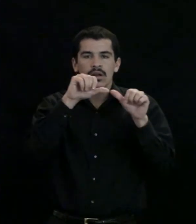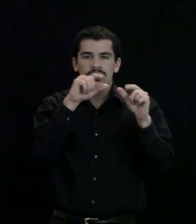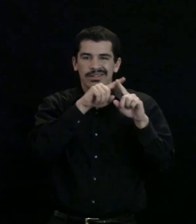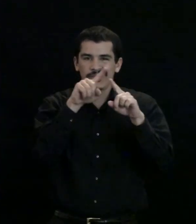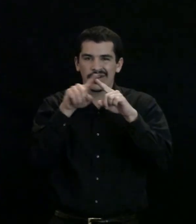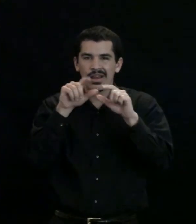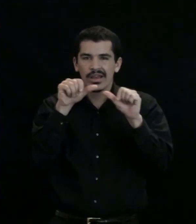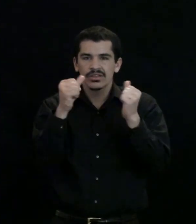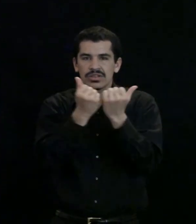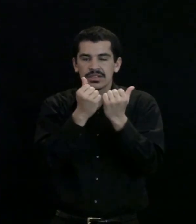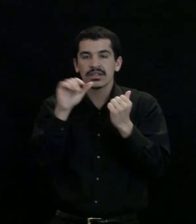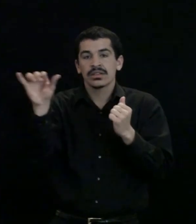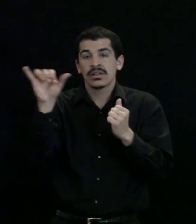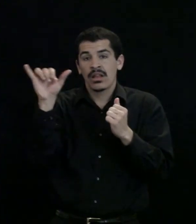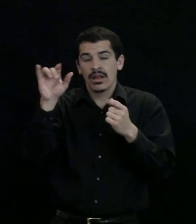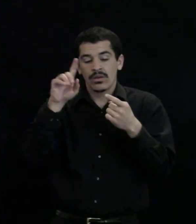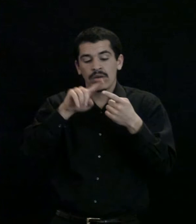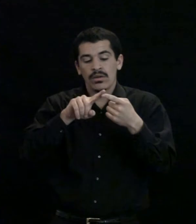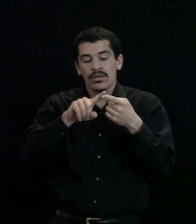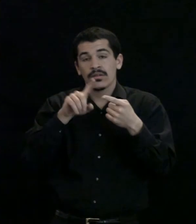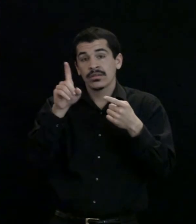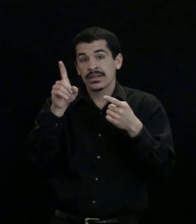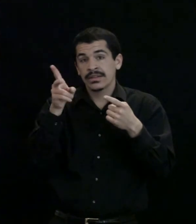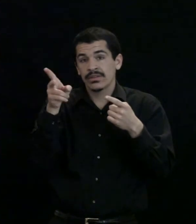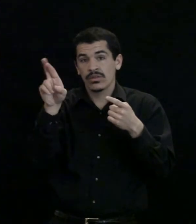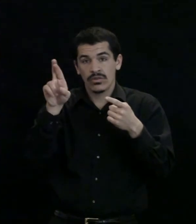like DVR,